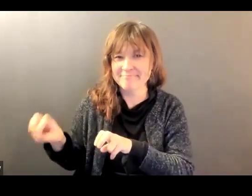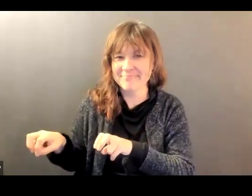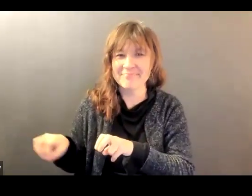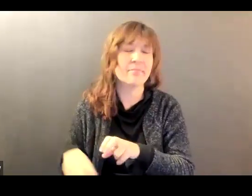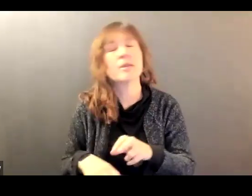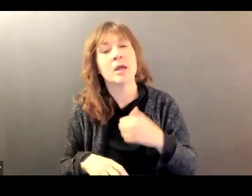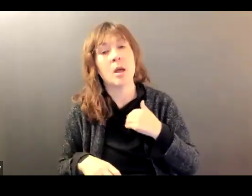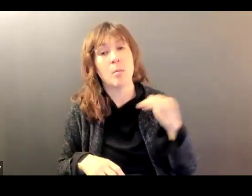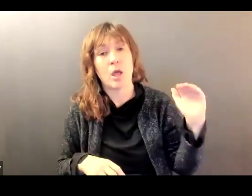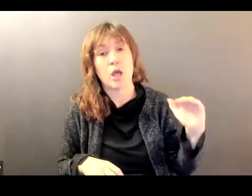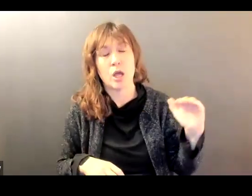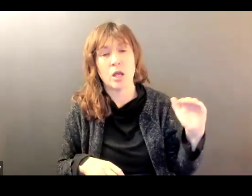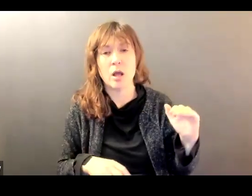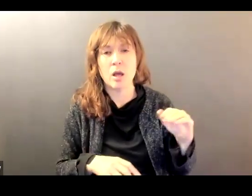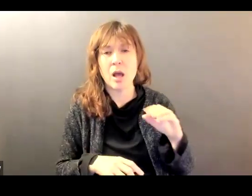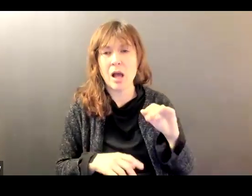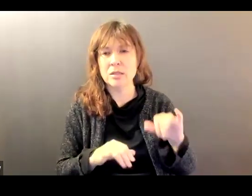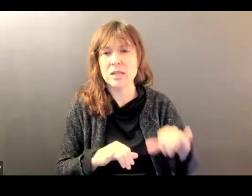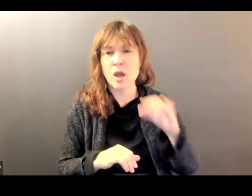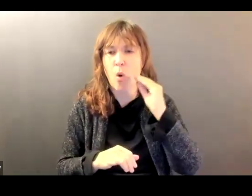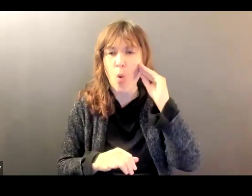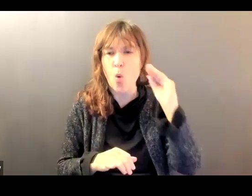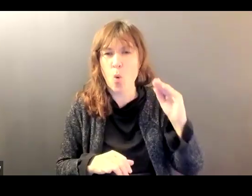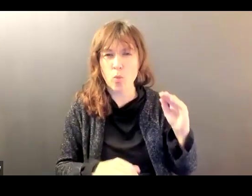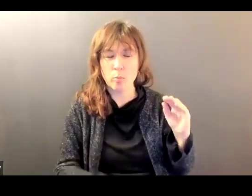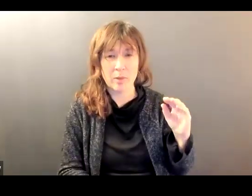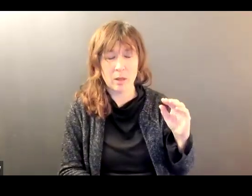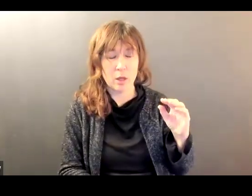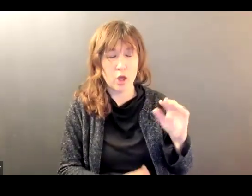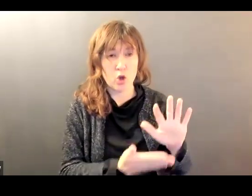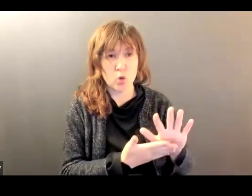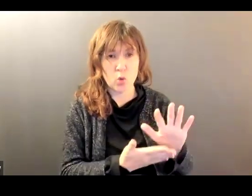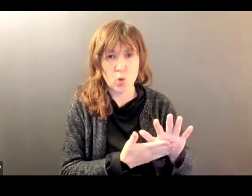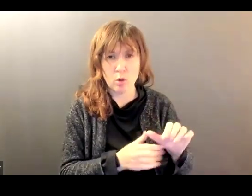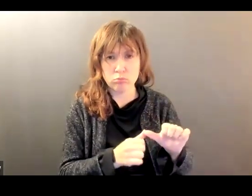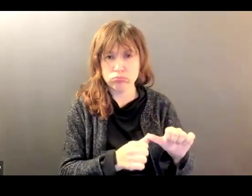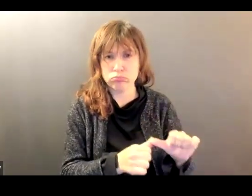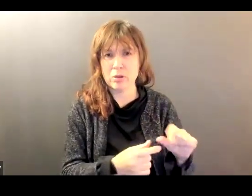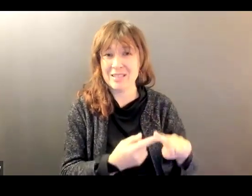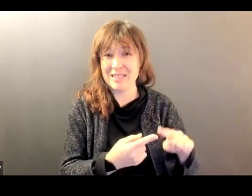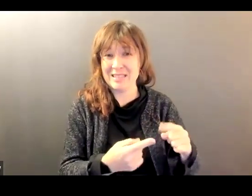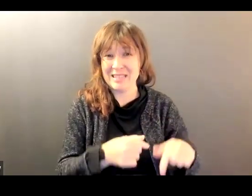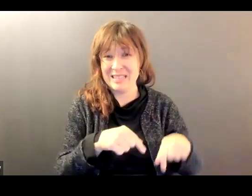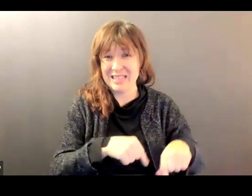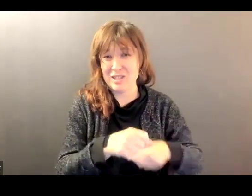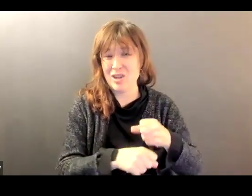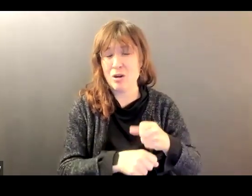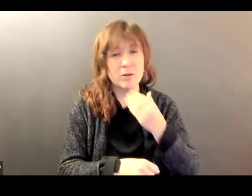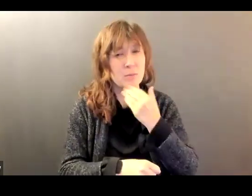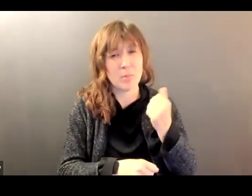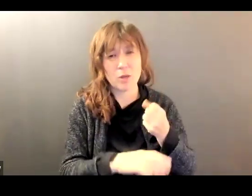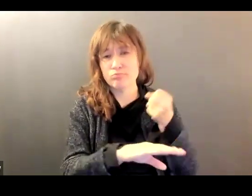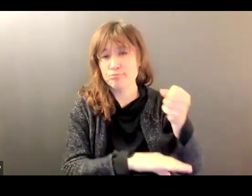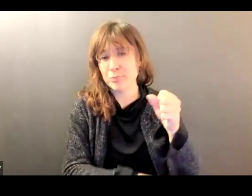was homeschooled his whole life up until this year. There is no better school he could have been at than Lee Academy Pilot School. They